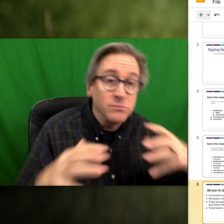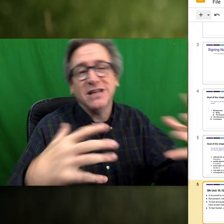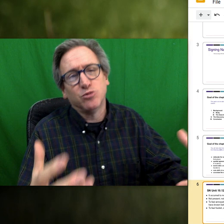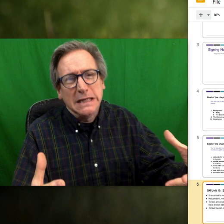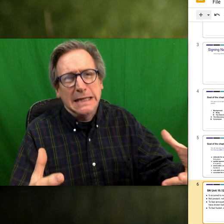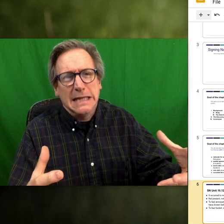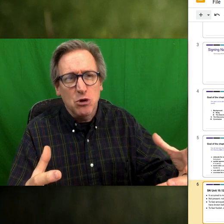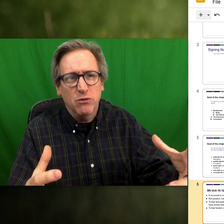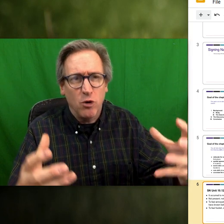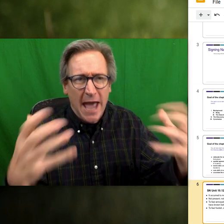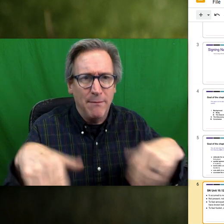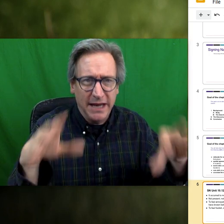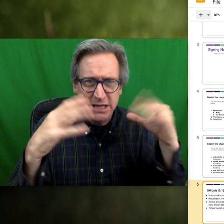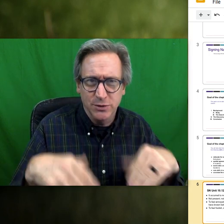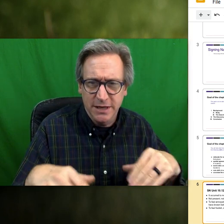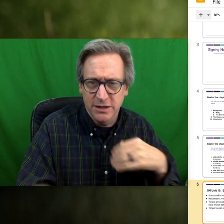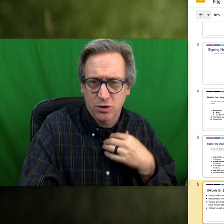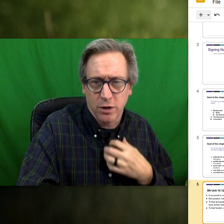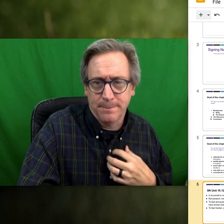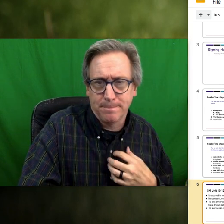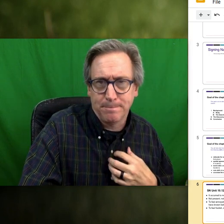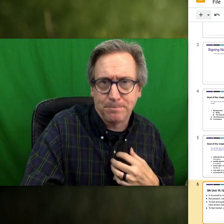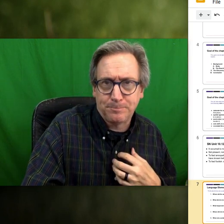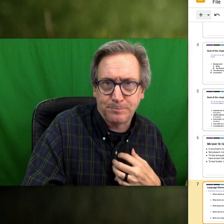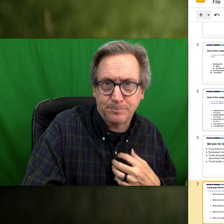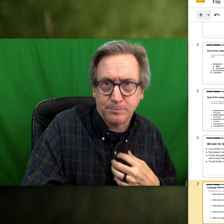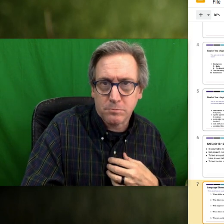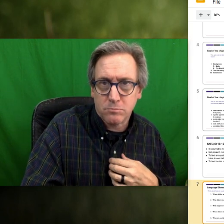Okay, so that's really the new vocab that gets used in this story.